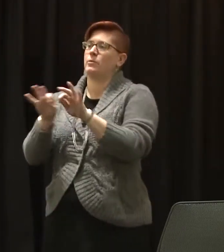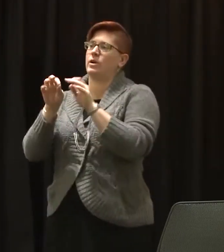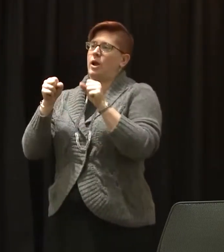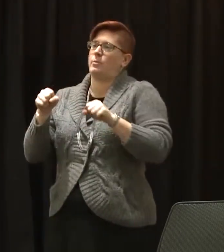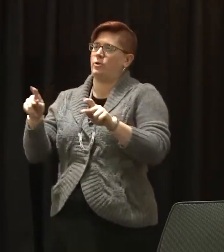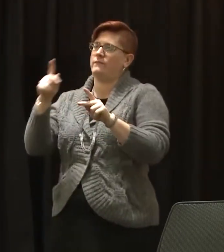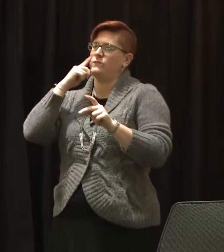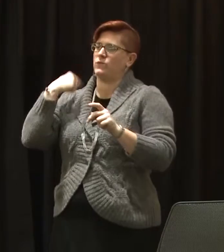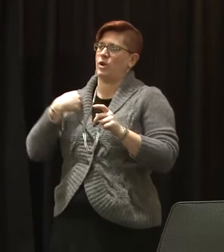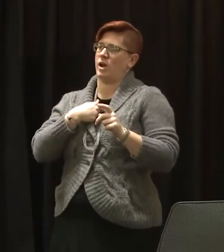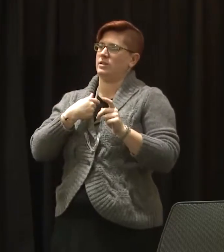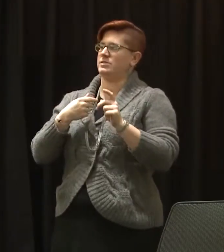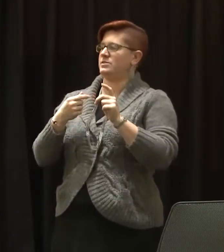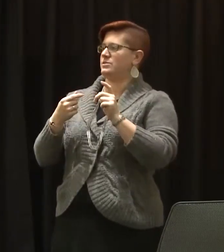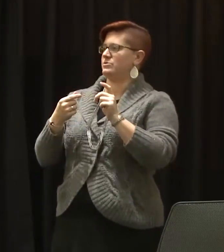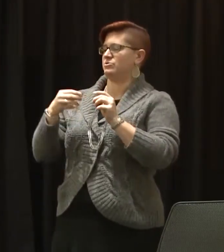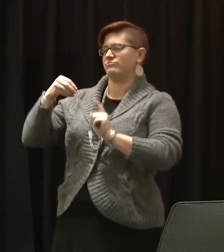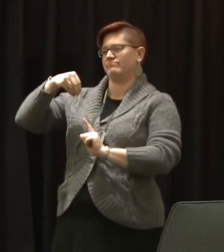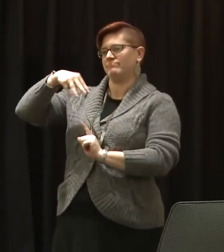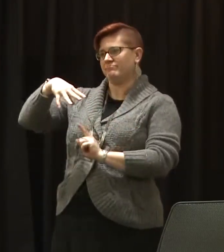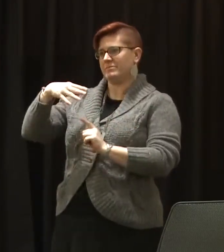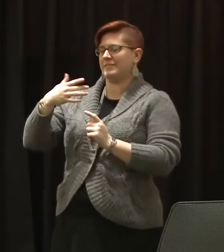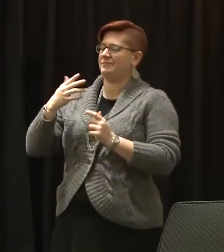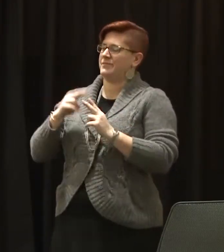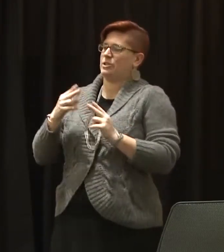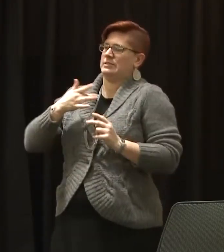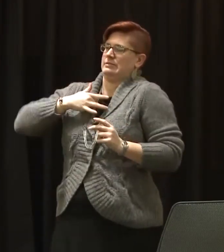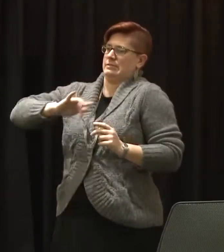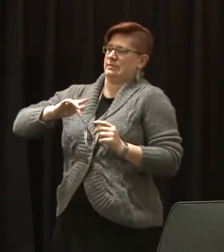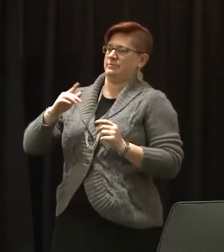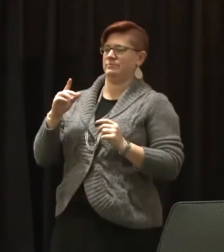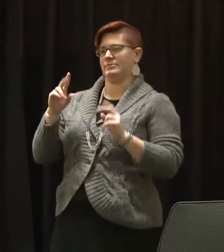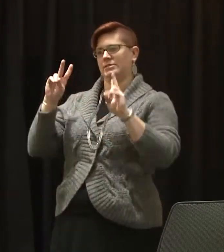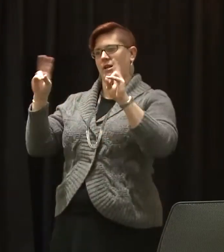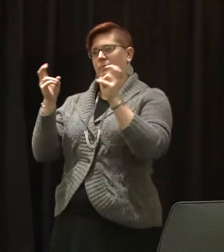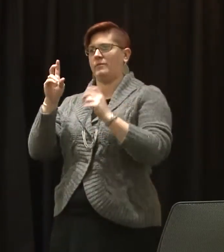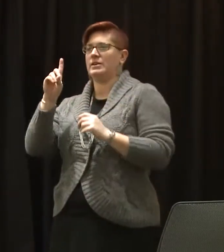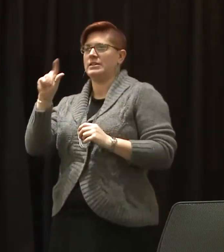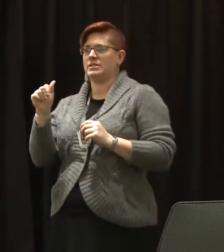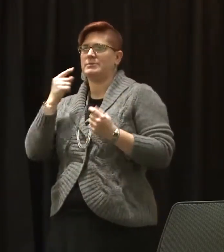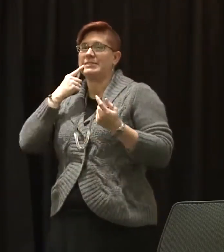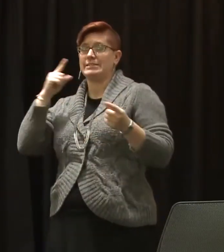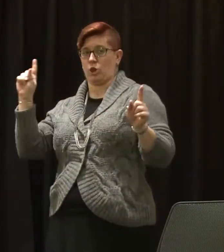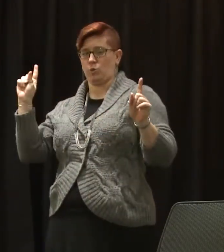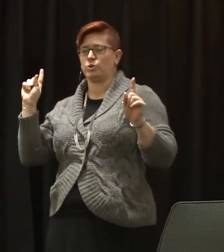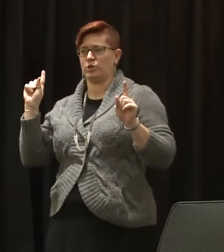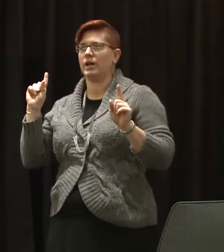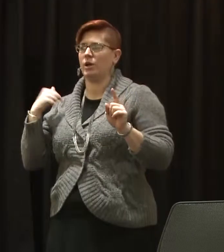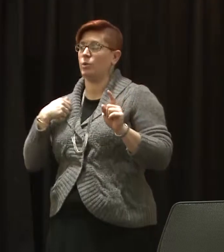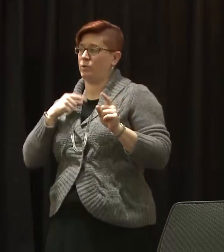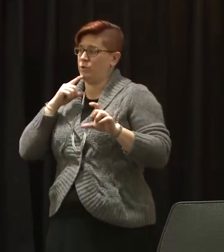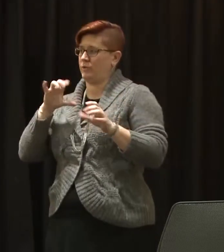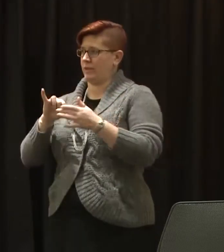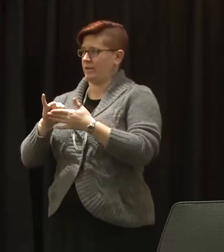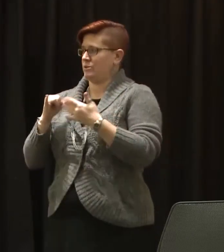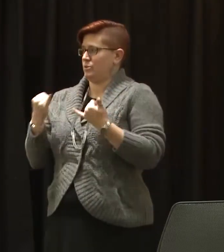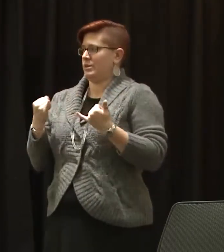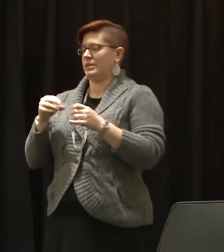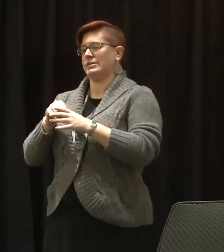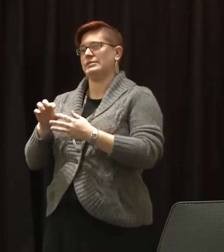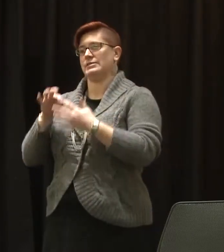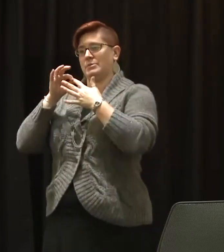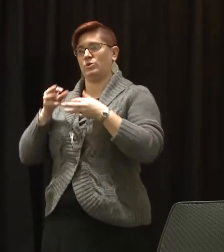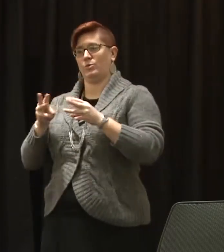opportunity for us to shine light on the sensitive subject of disability disclosure. And we are doing it today in a special